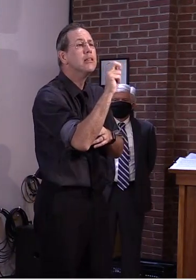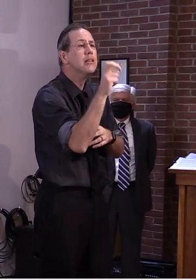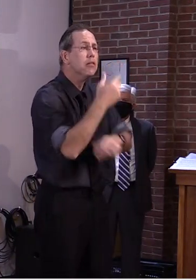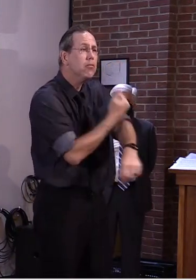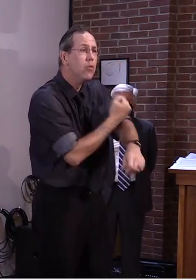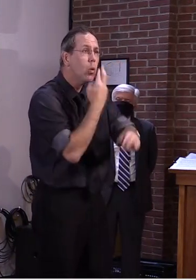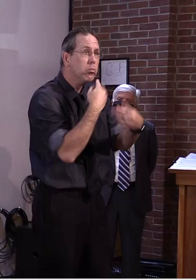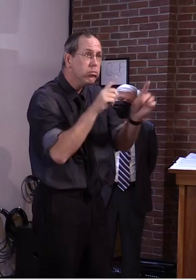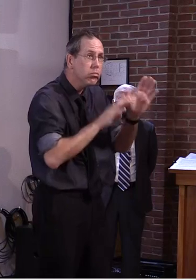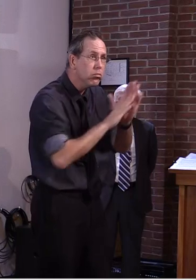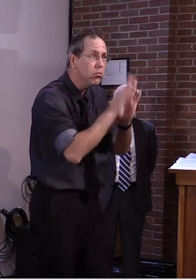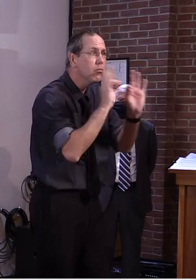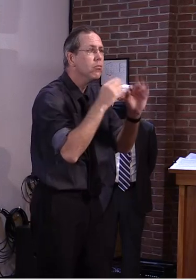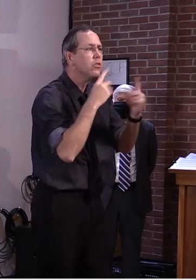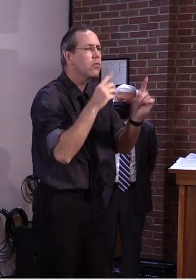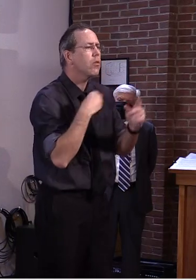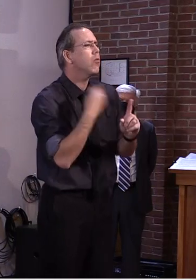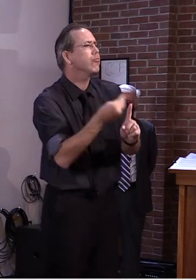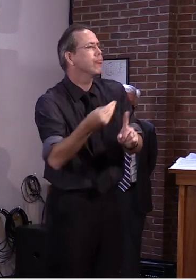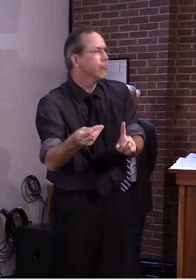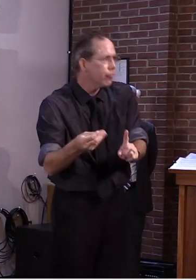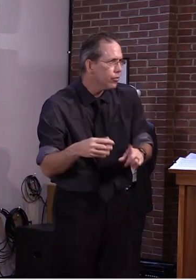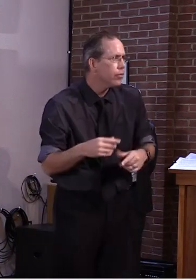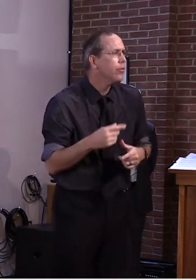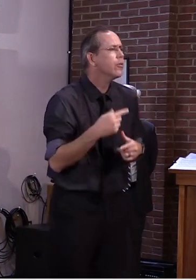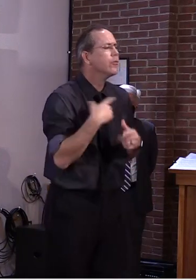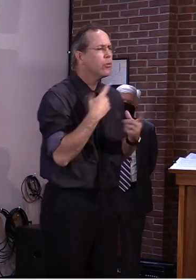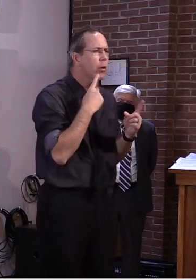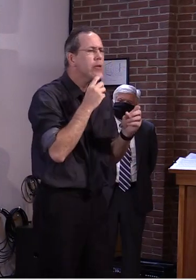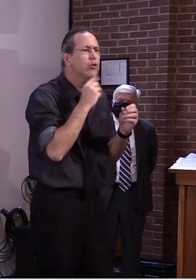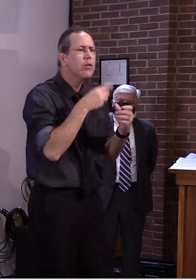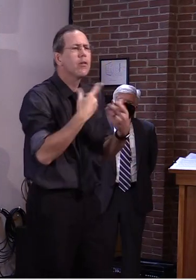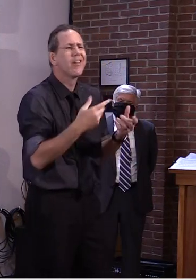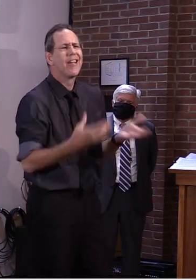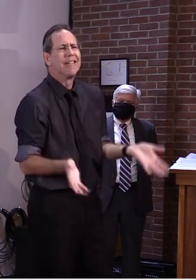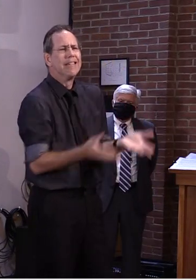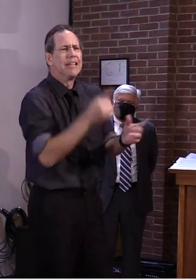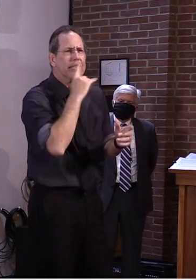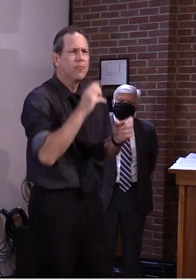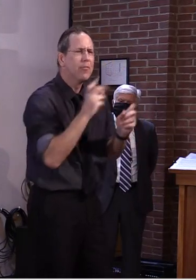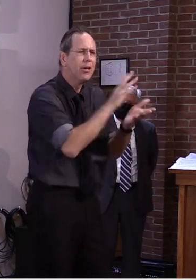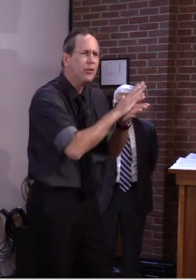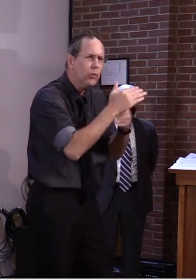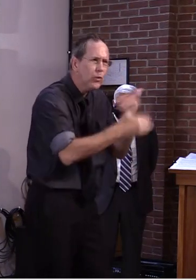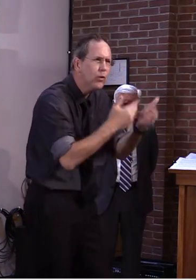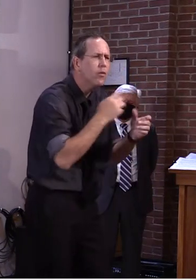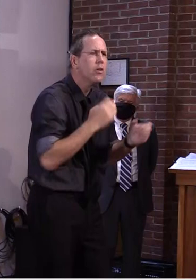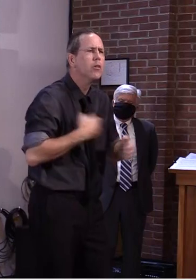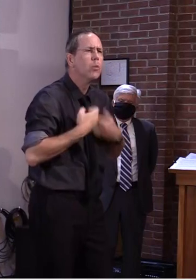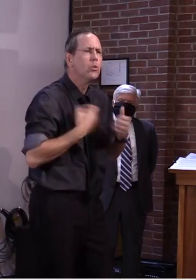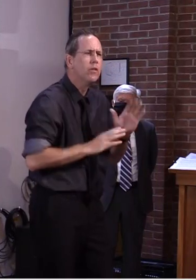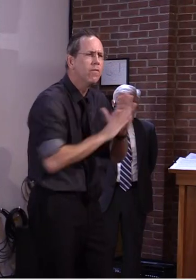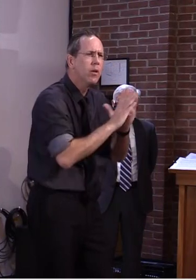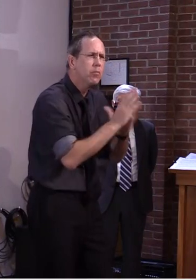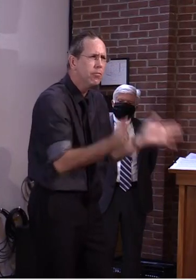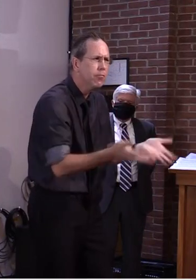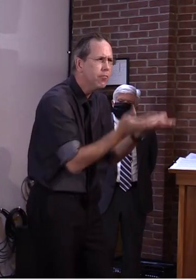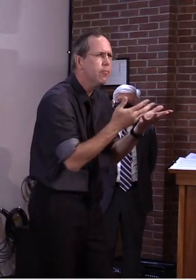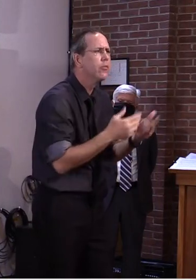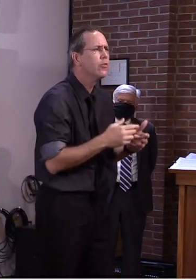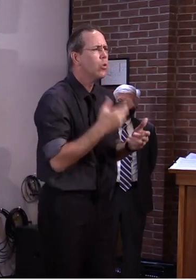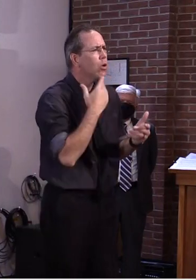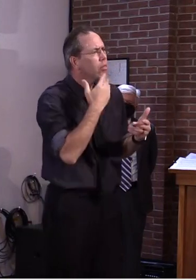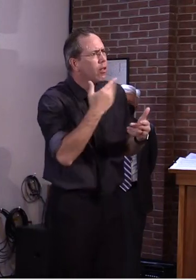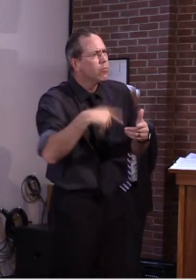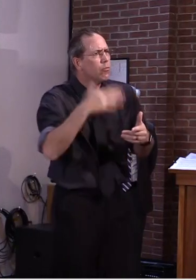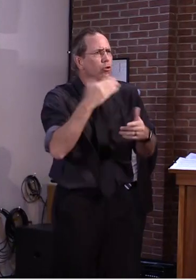our education system and begin a conversation about how to enact its most effective innovations across the entire system.